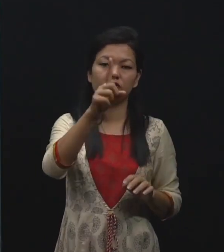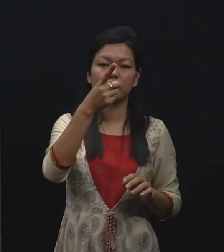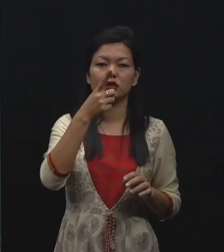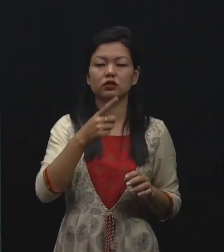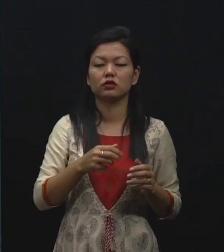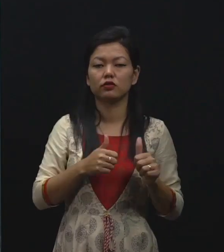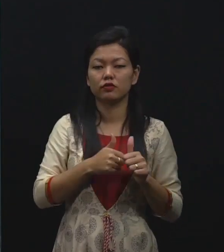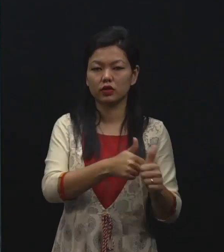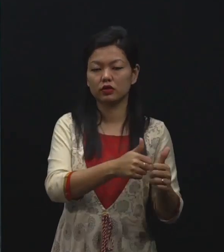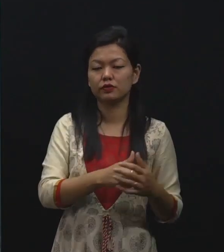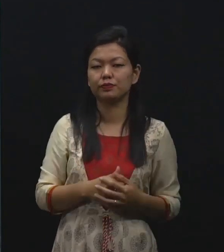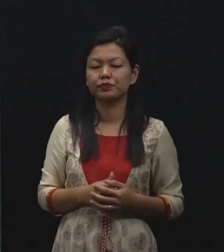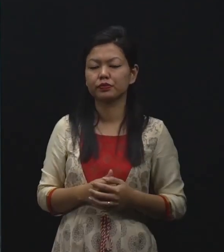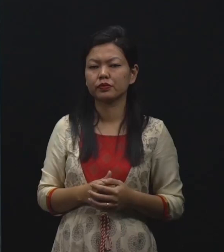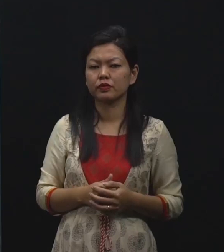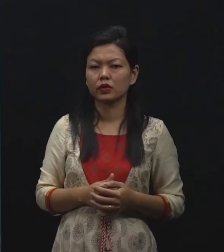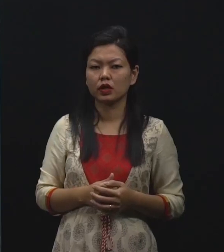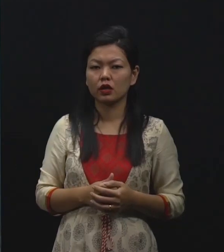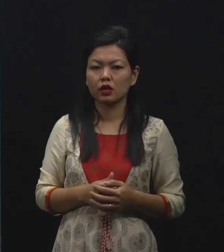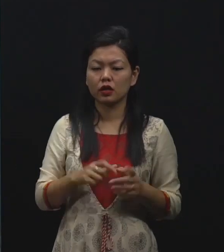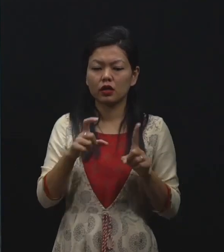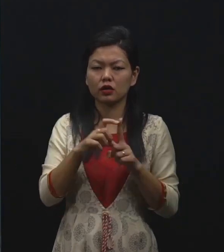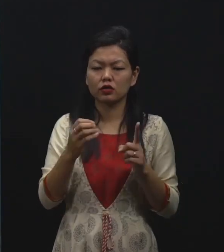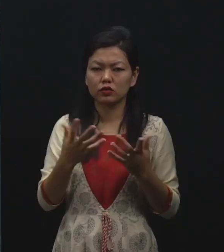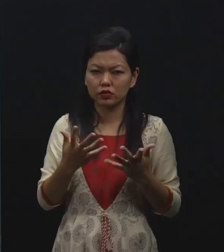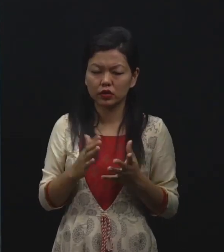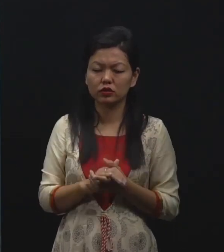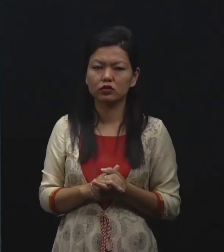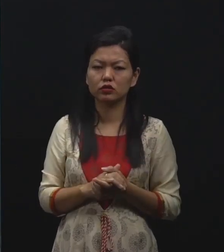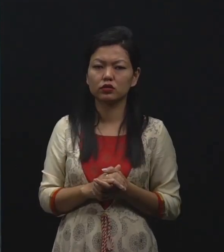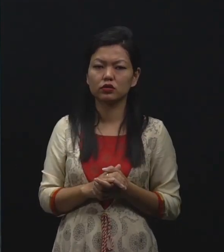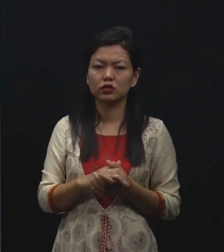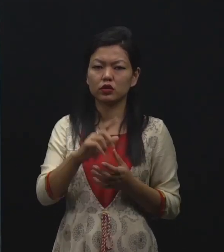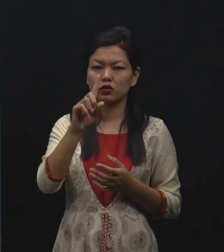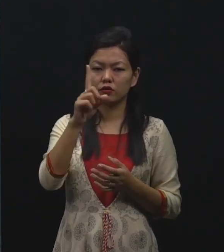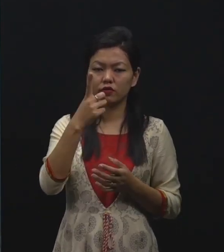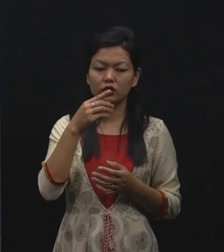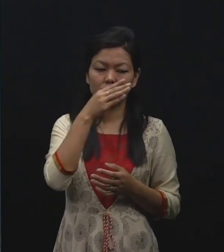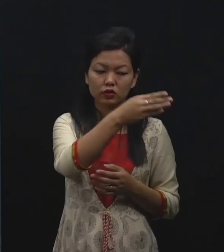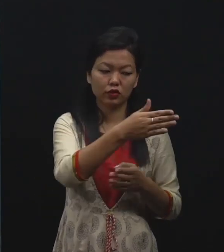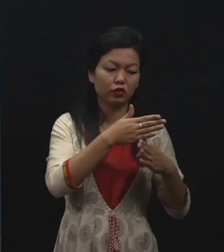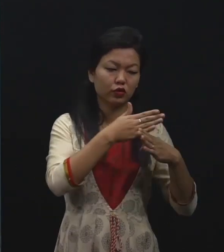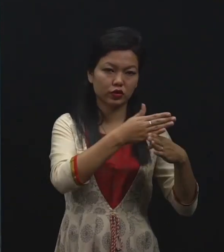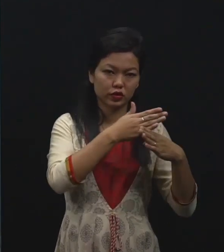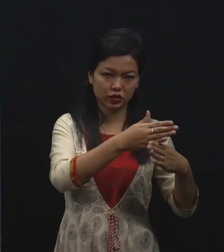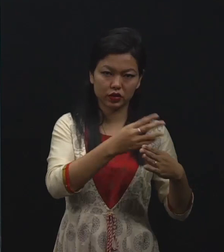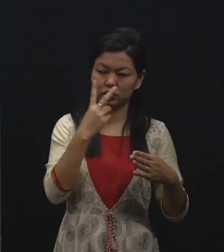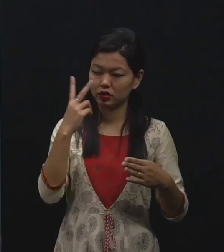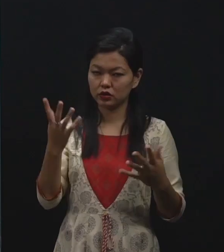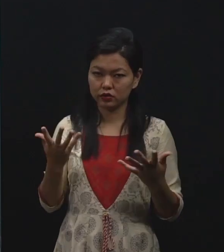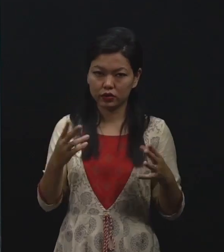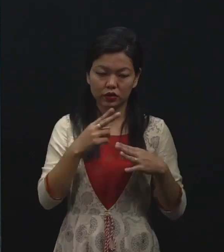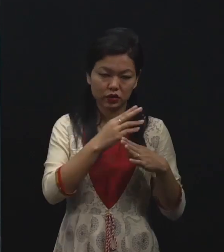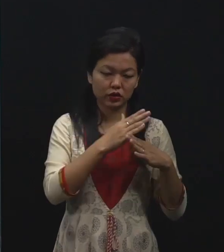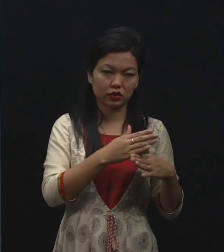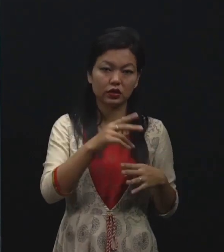shall be entered in the book. Okay, so they have a record where they keep all the informations, and the officer in charge, he